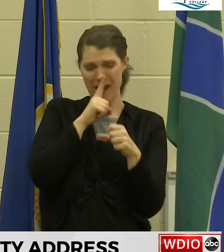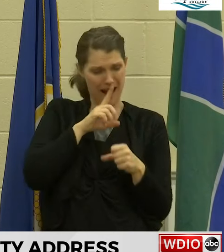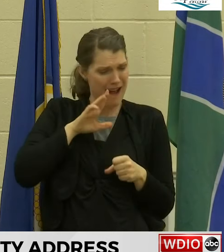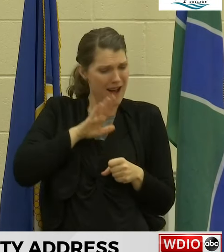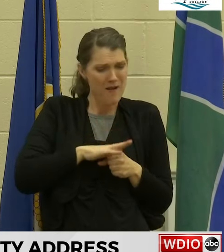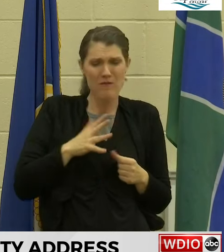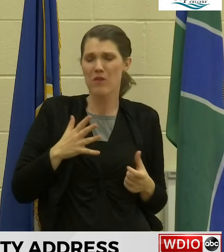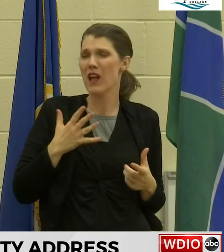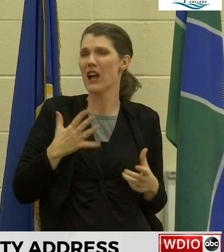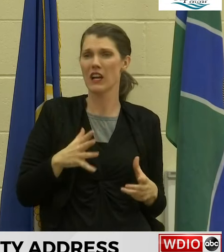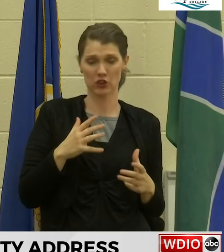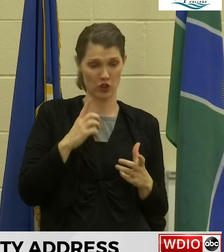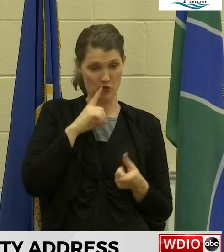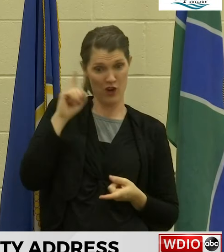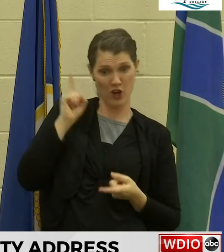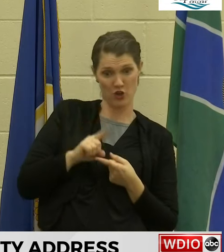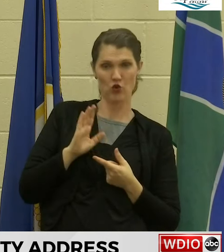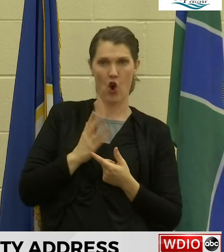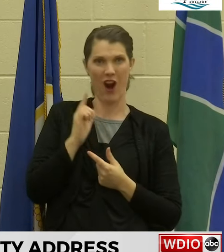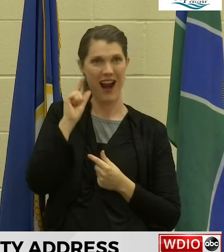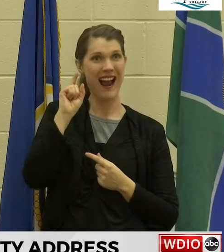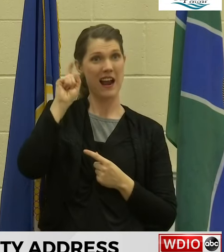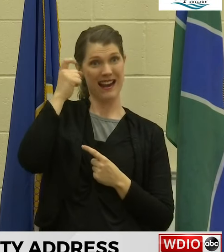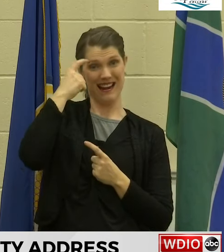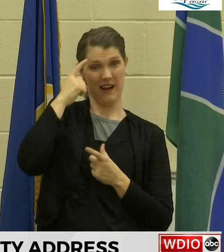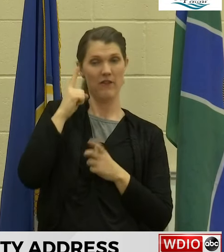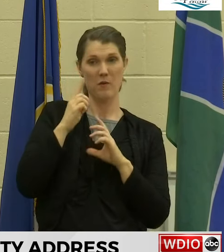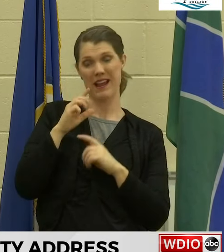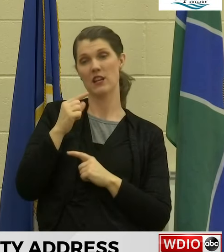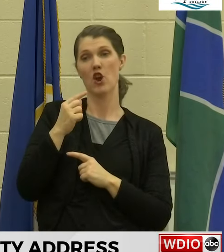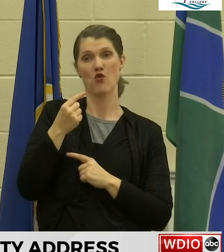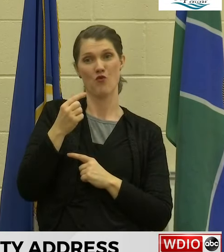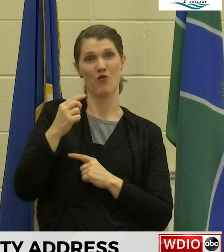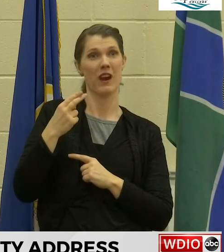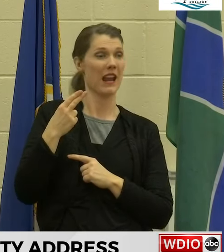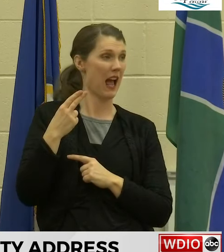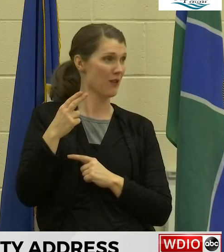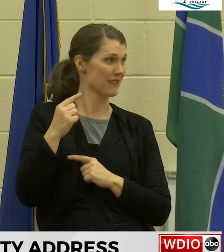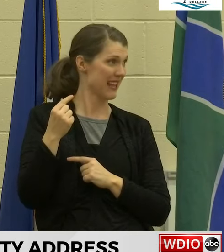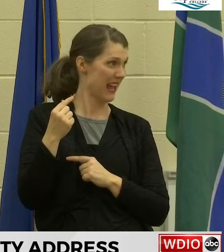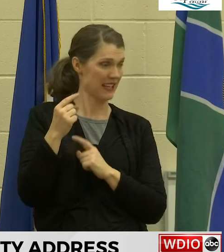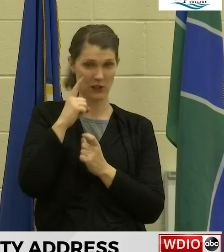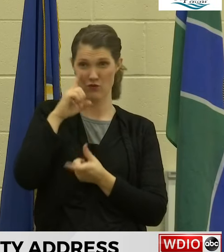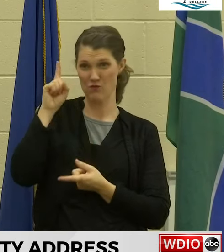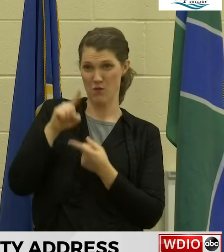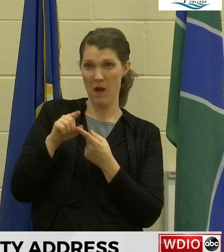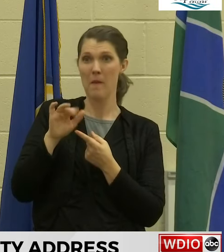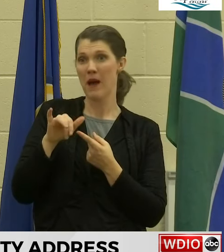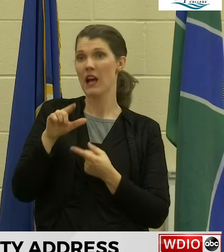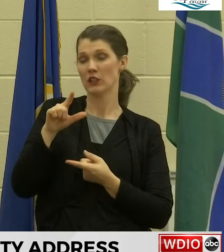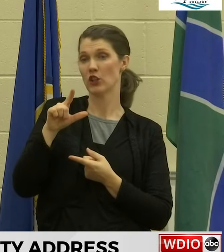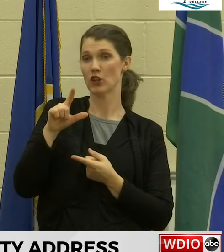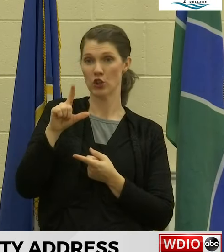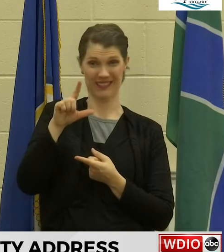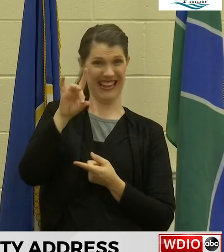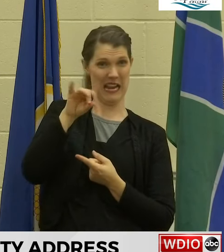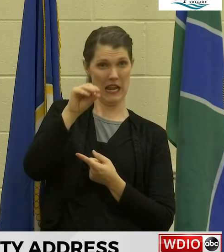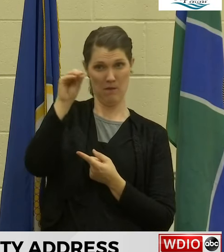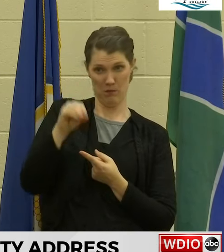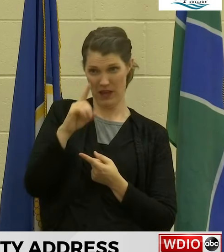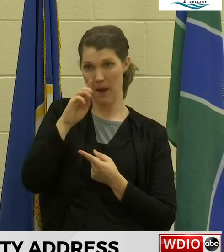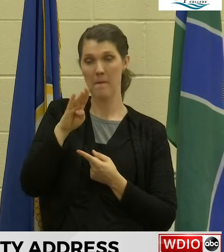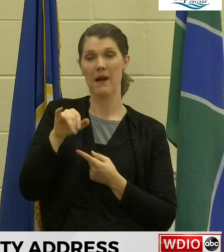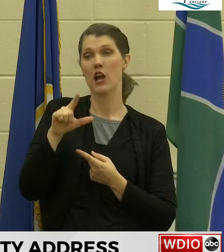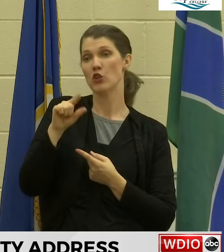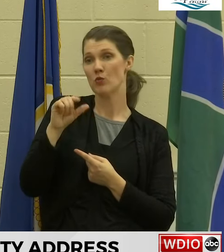to reduce city government's greenhouse gas emissions by 80% by 2050. This is the